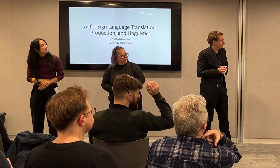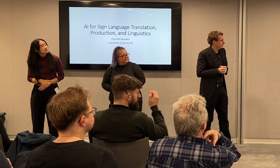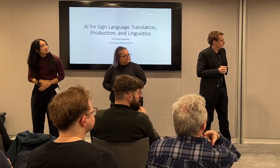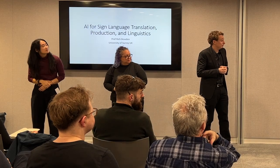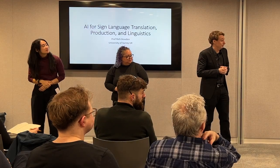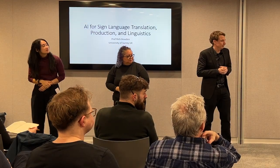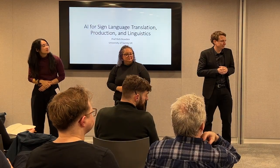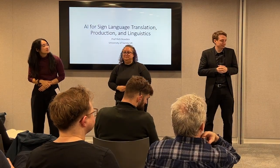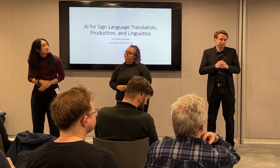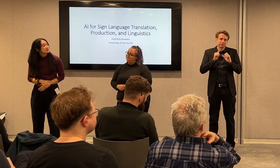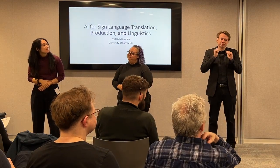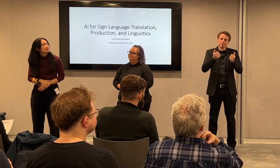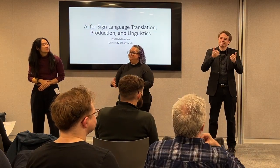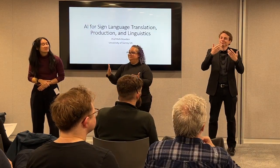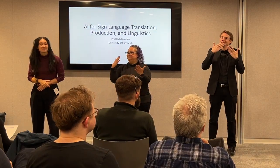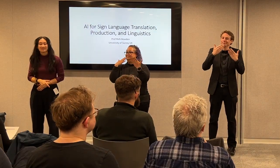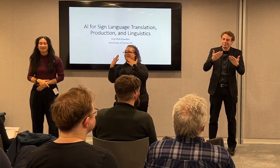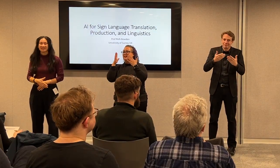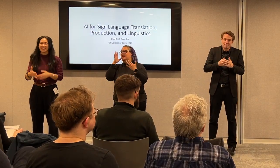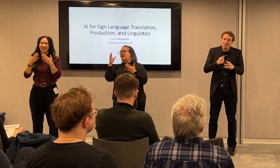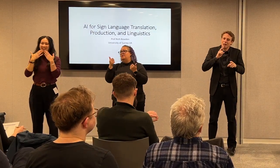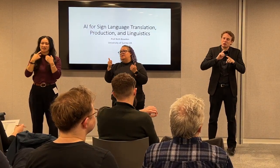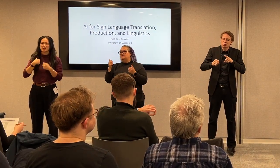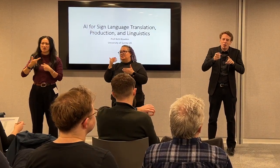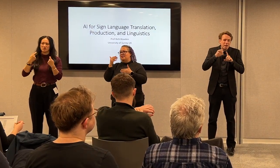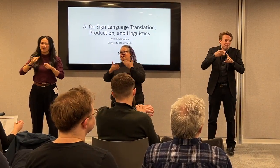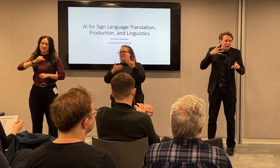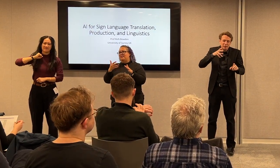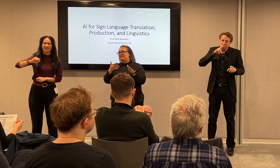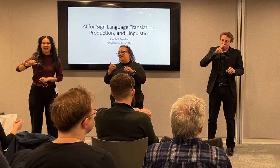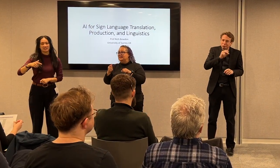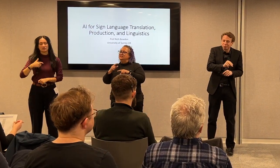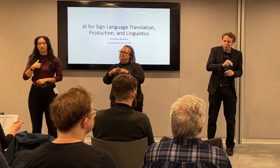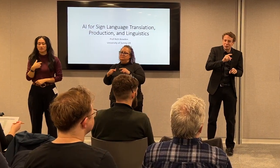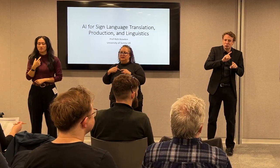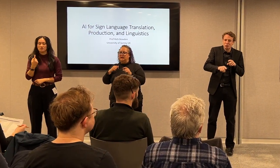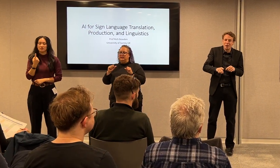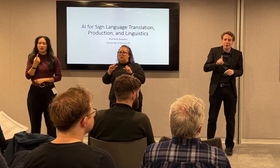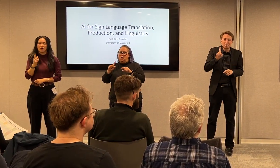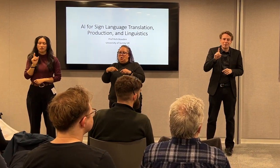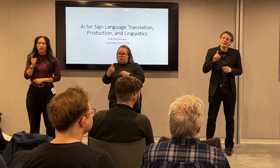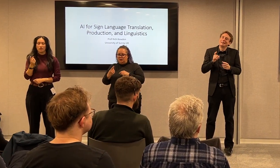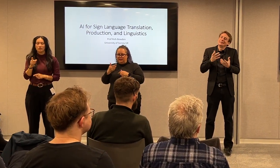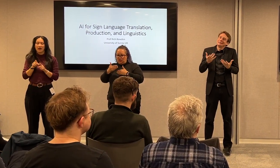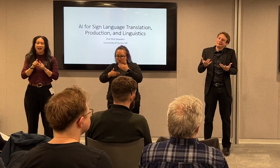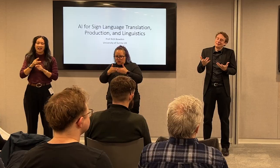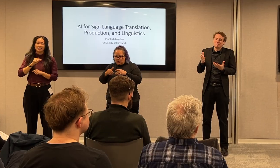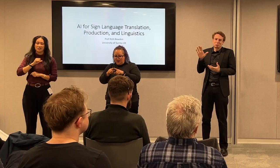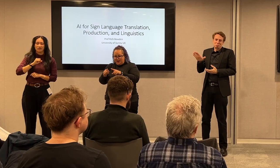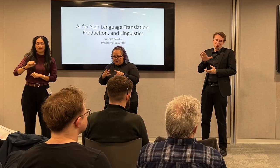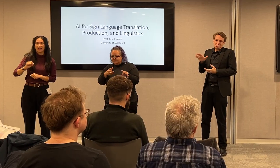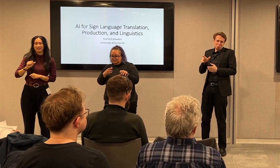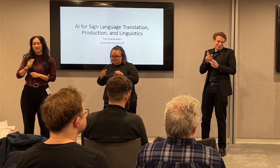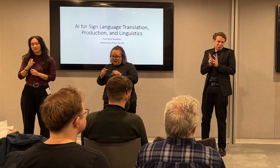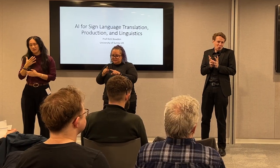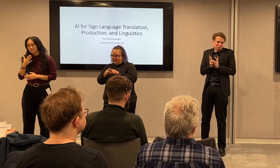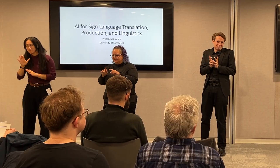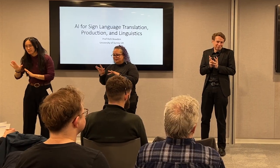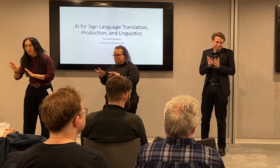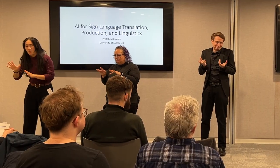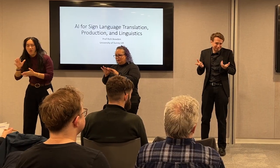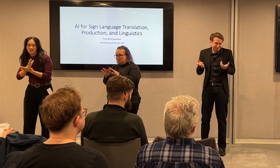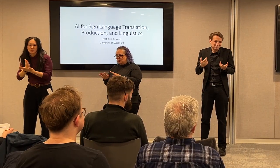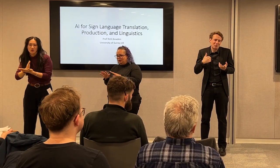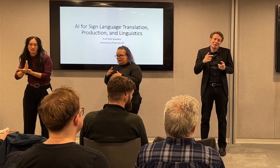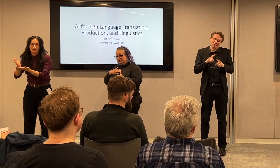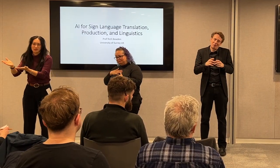Okay, thank you. I'll try and go fast, but I can only go as fast as our poor interpreters.